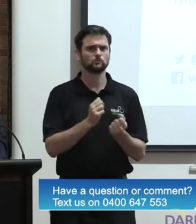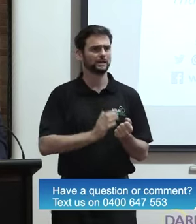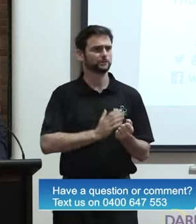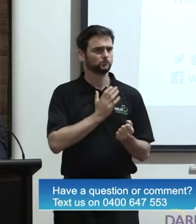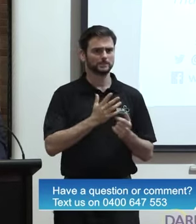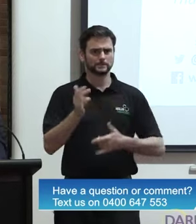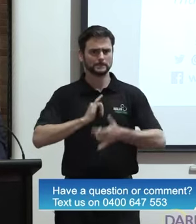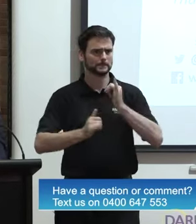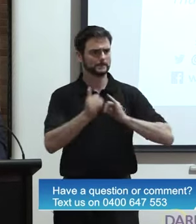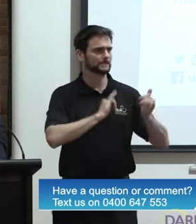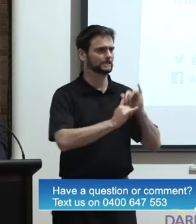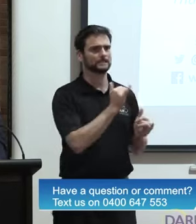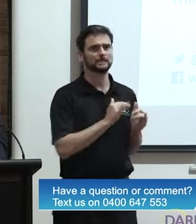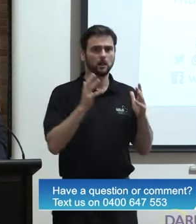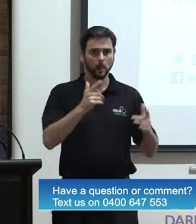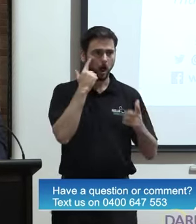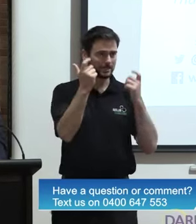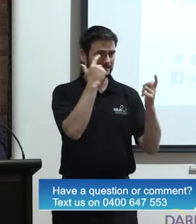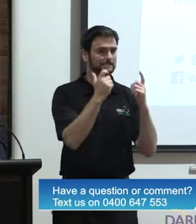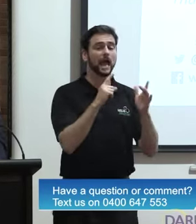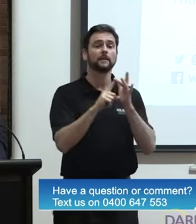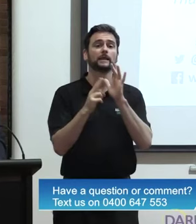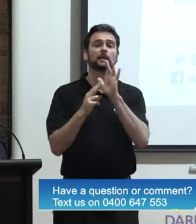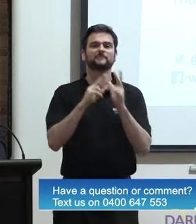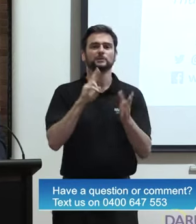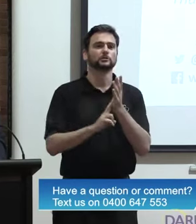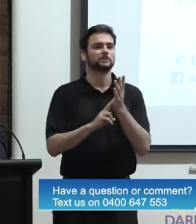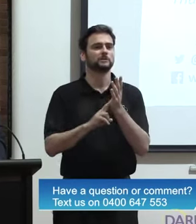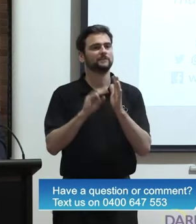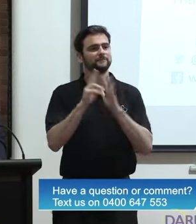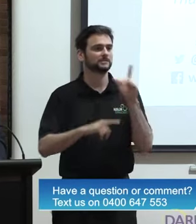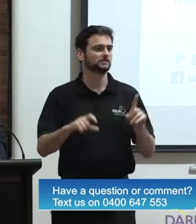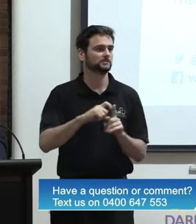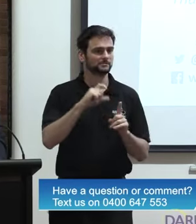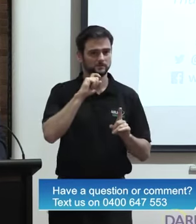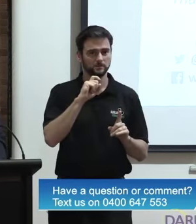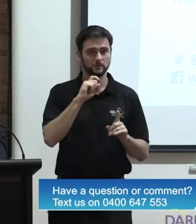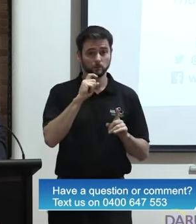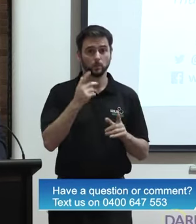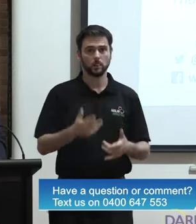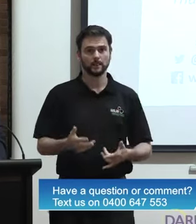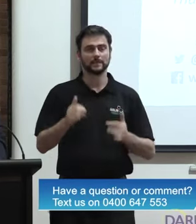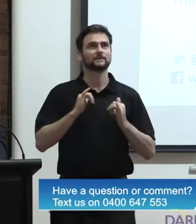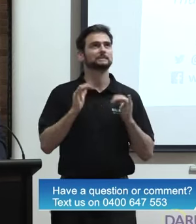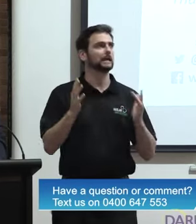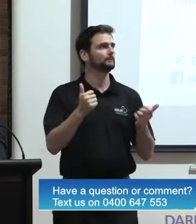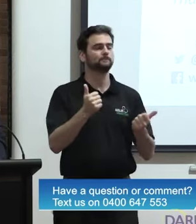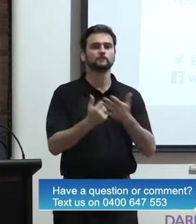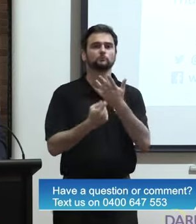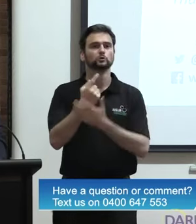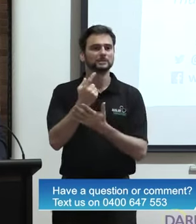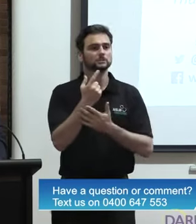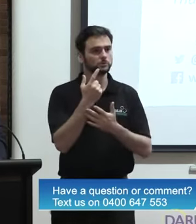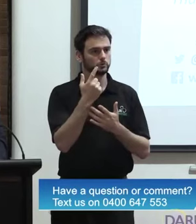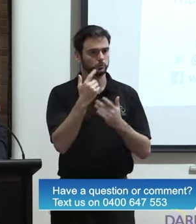great ideas, and I think that the Innovation Fund will give us some great opportunities to build